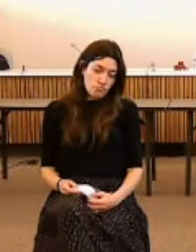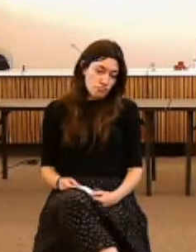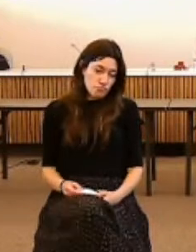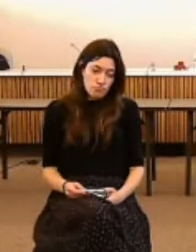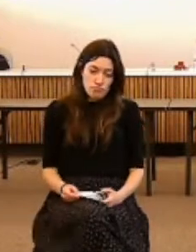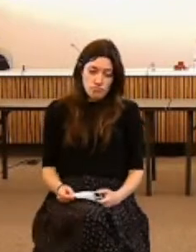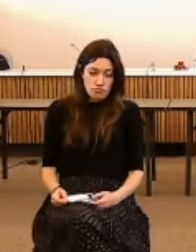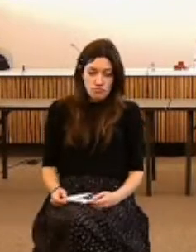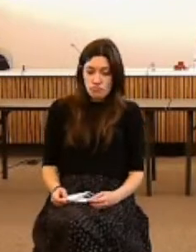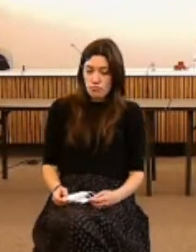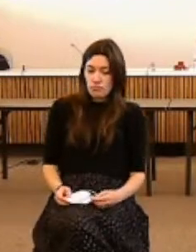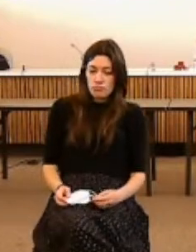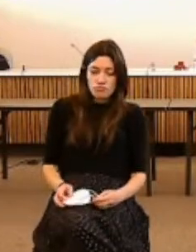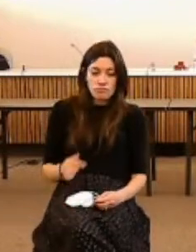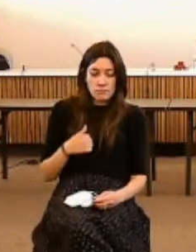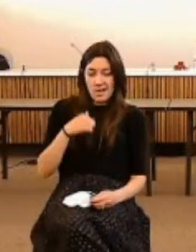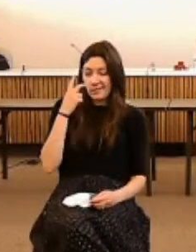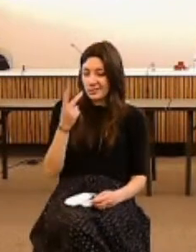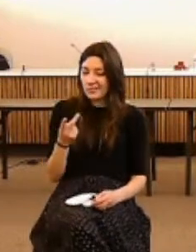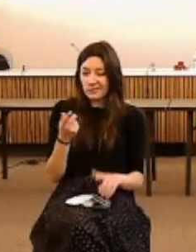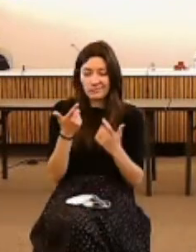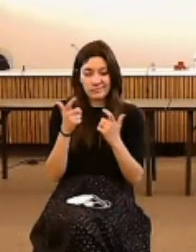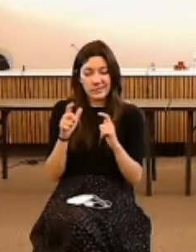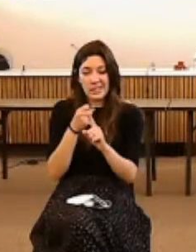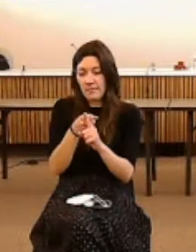I see the bigger impacts being at